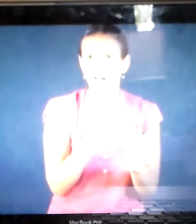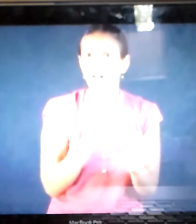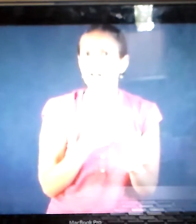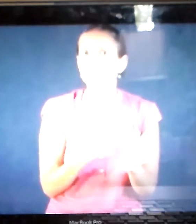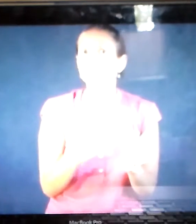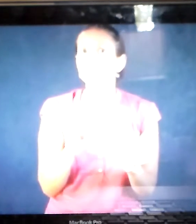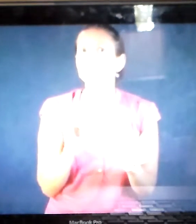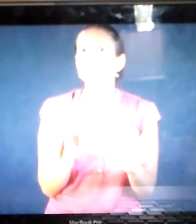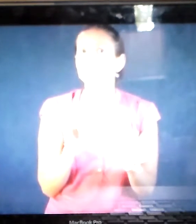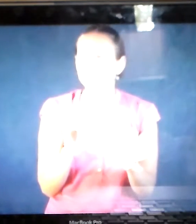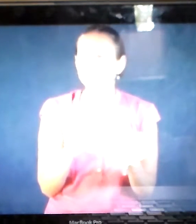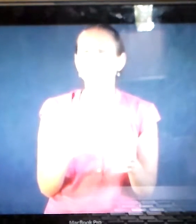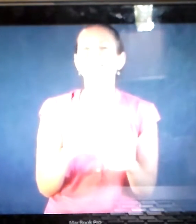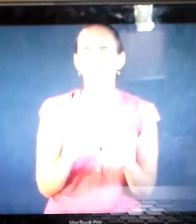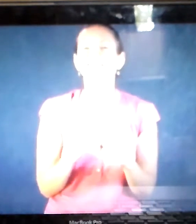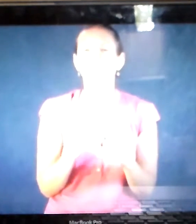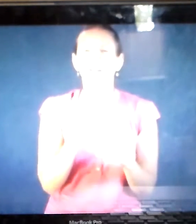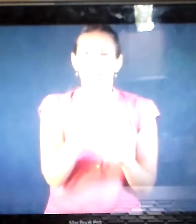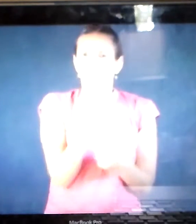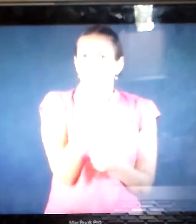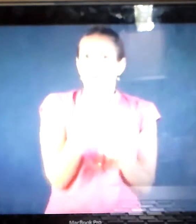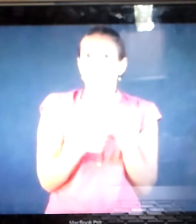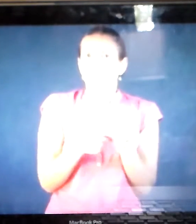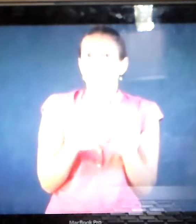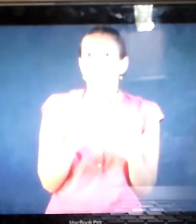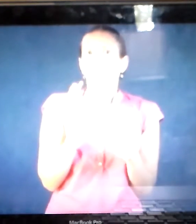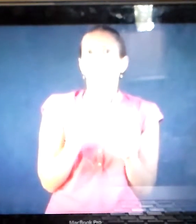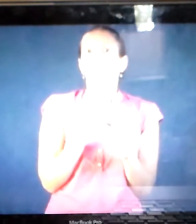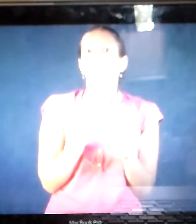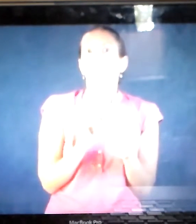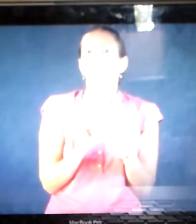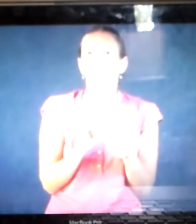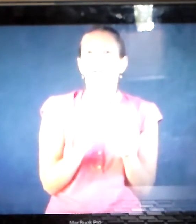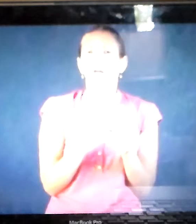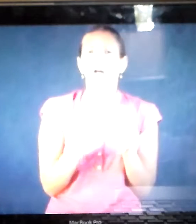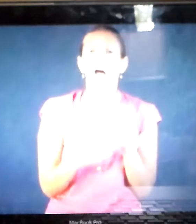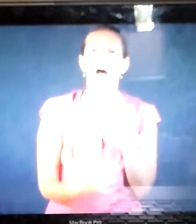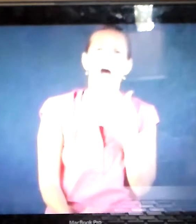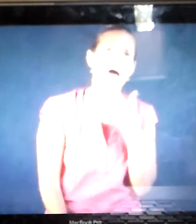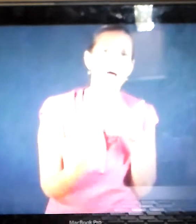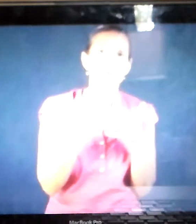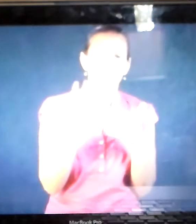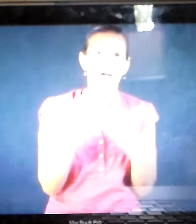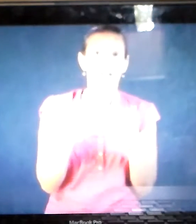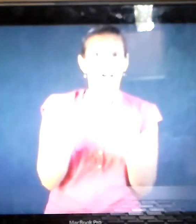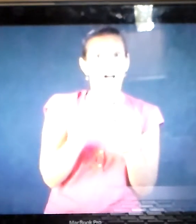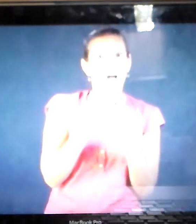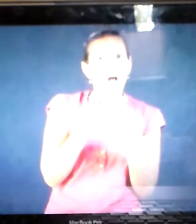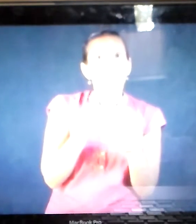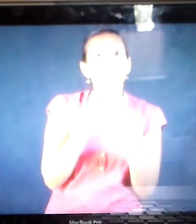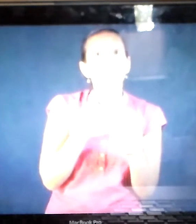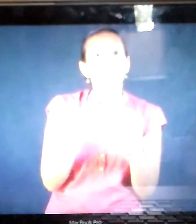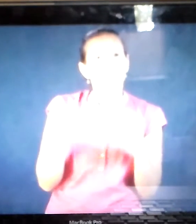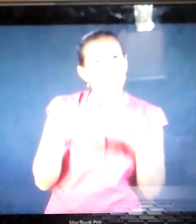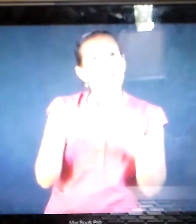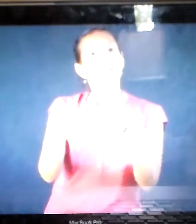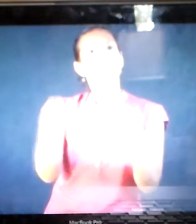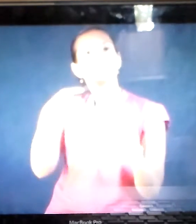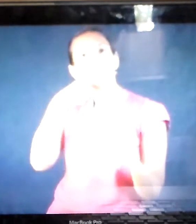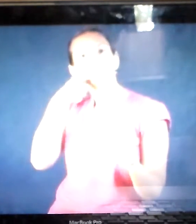it in the ASL classroom. One example I found was a list of many